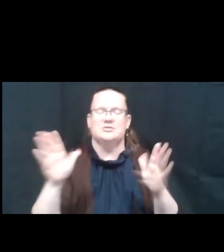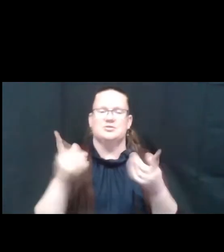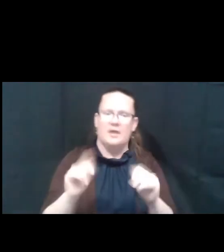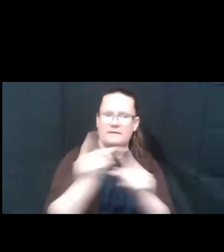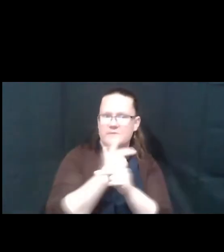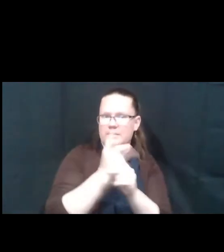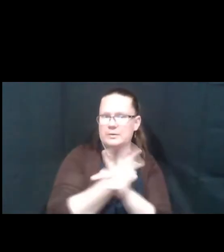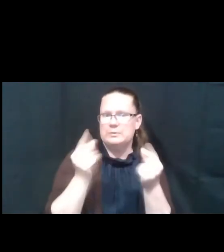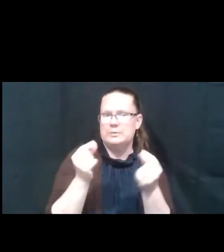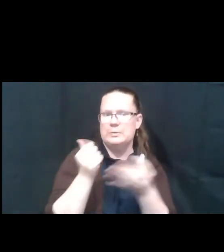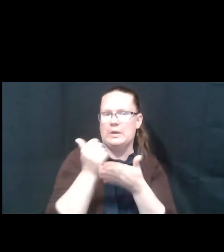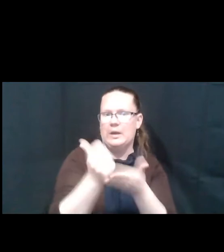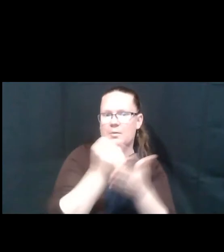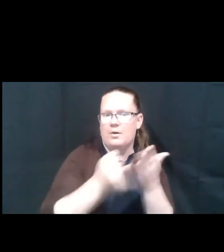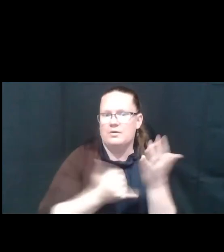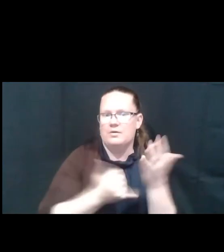this time.